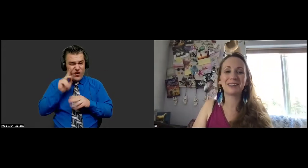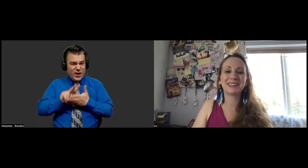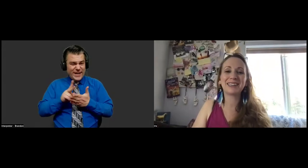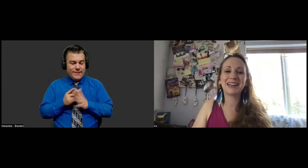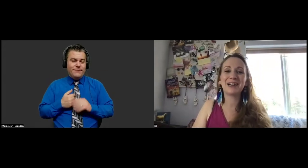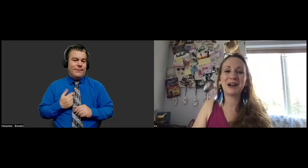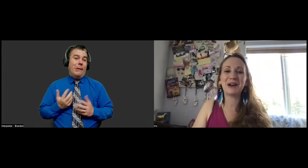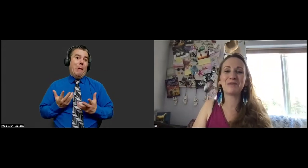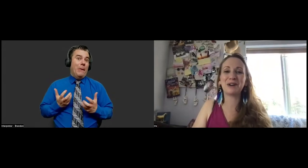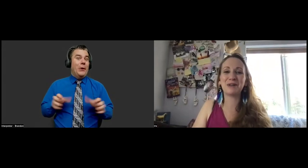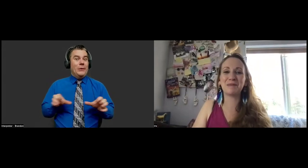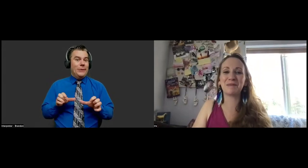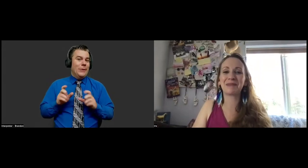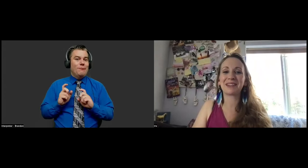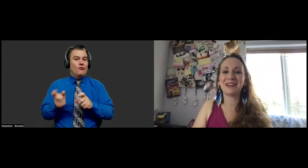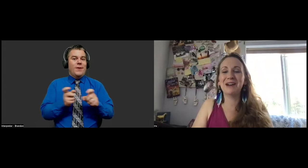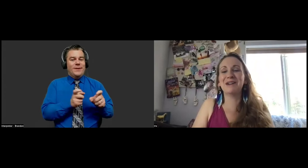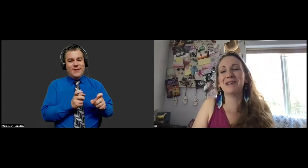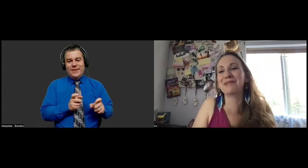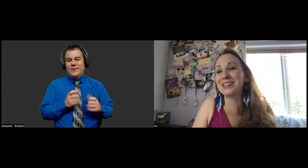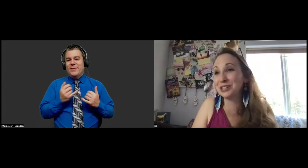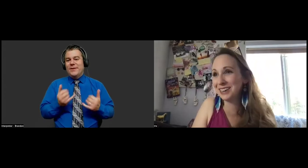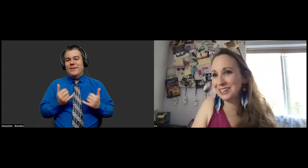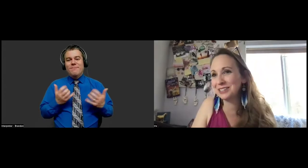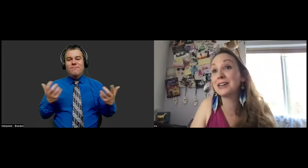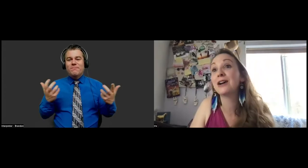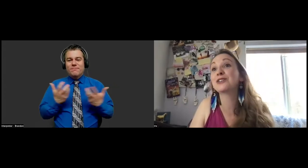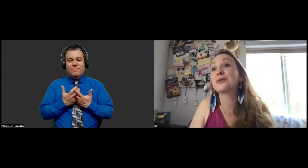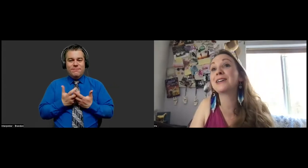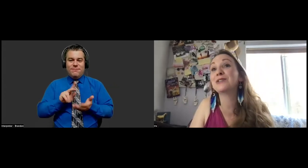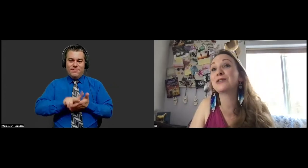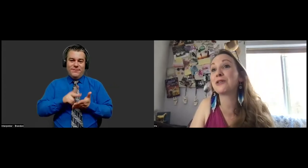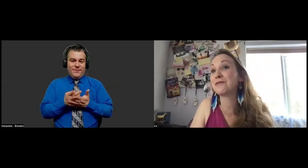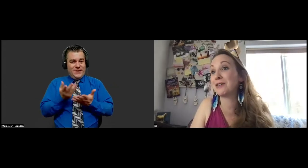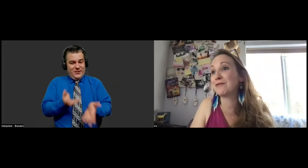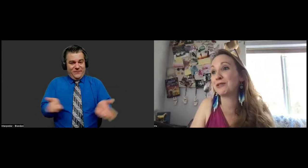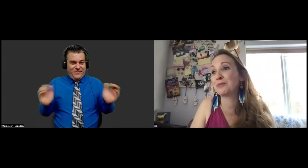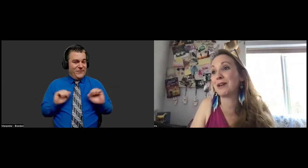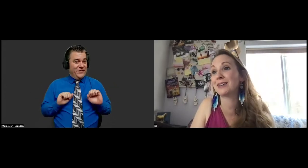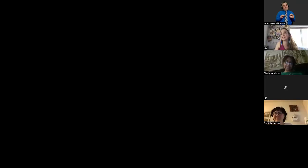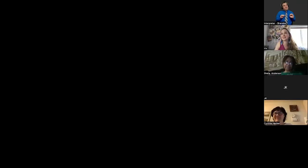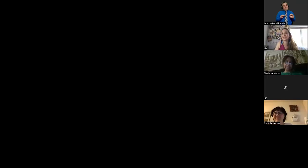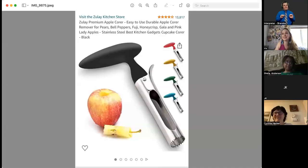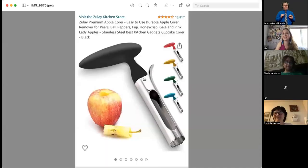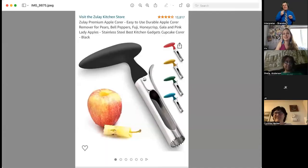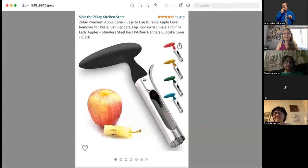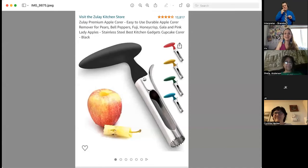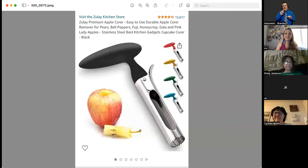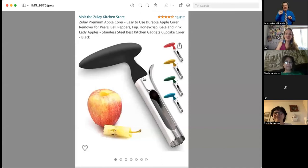do prizes today of of kitchen gadgets. So here's our very first prize.